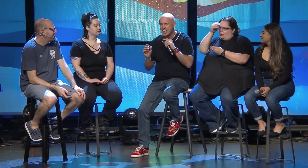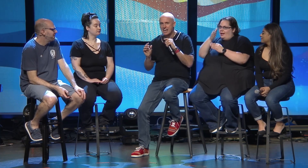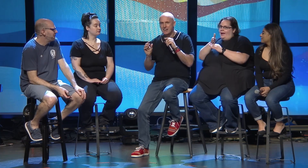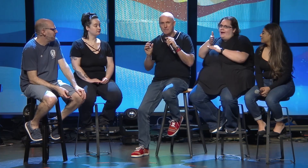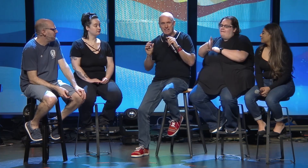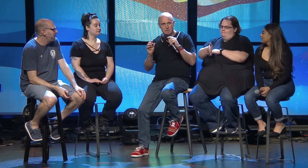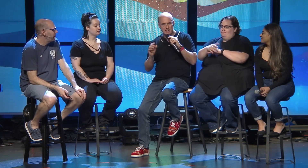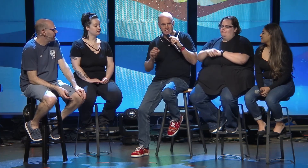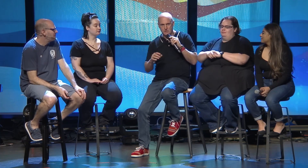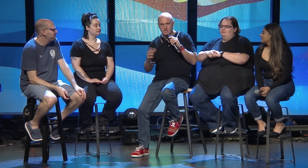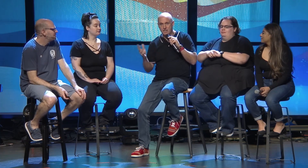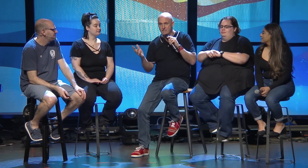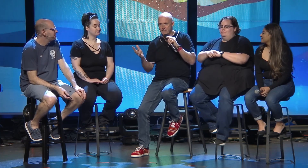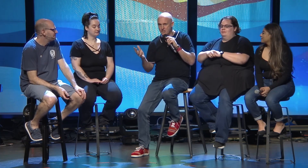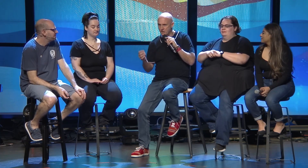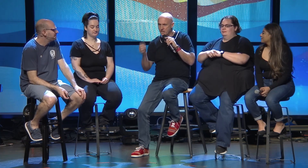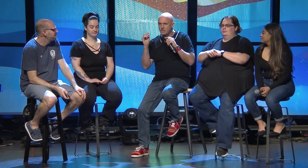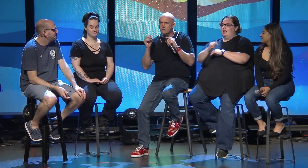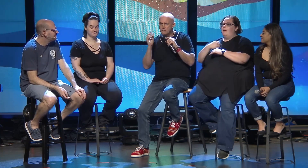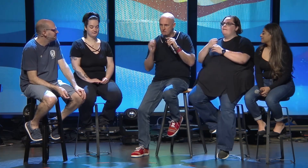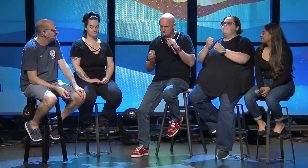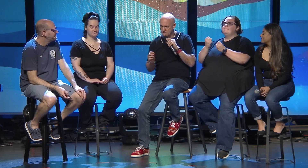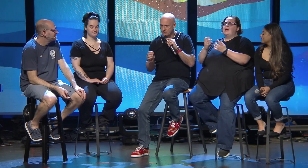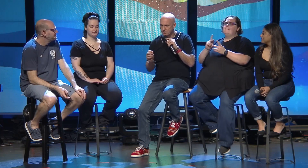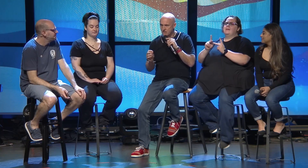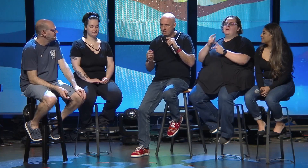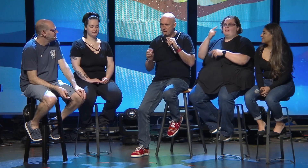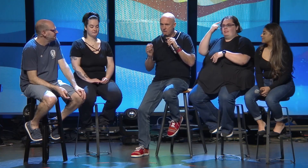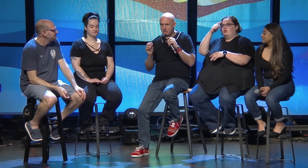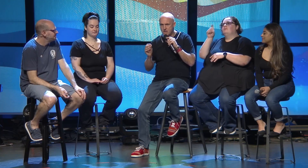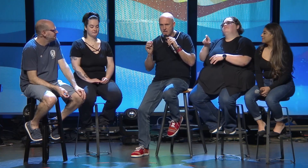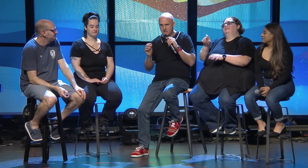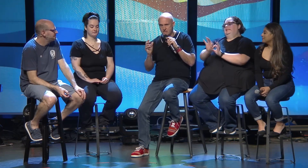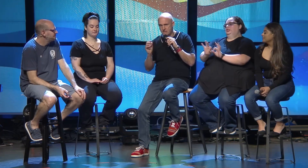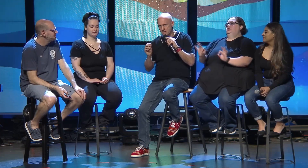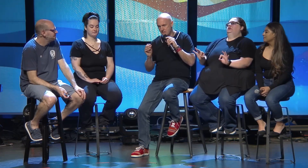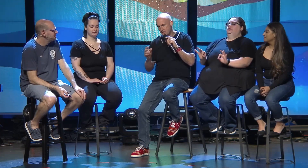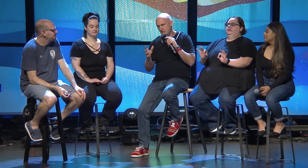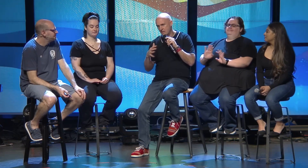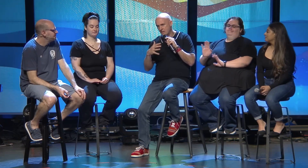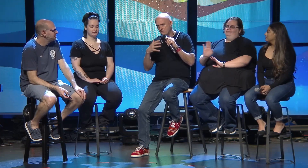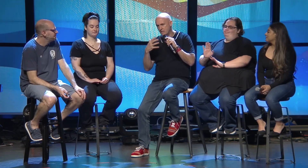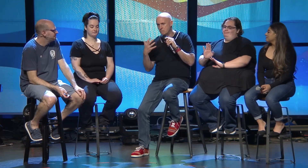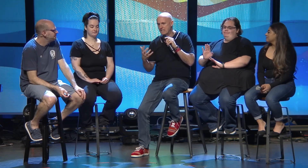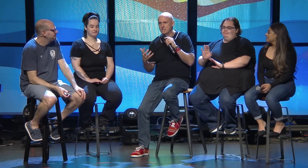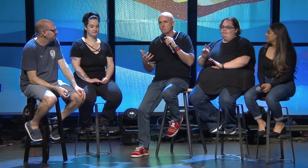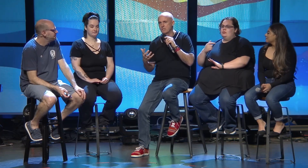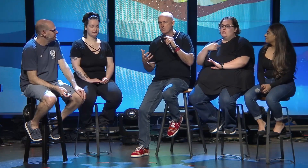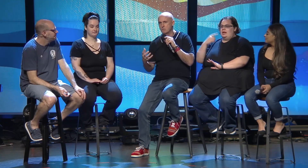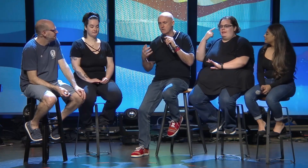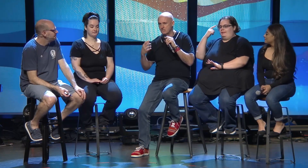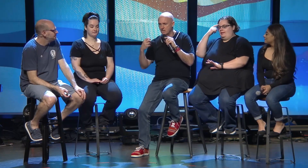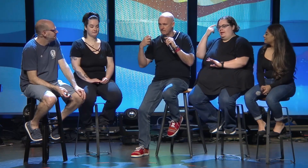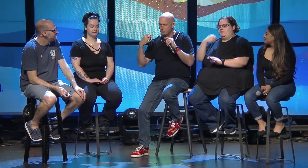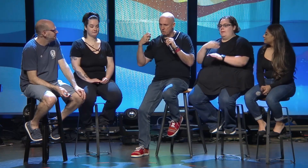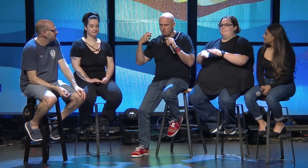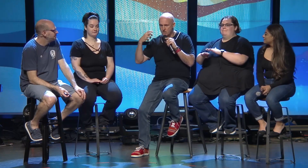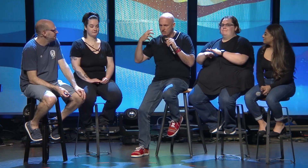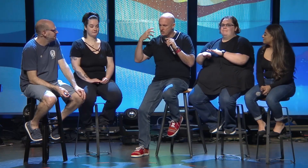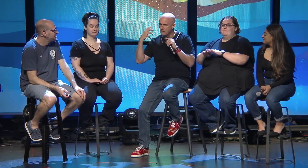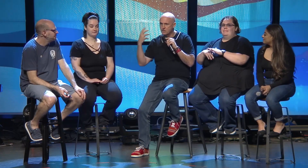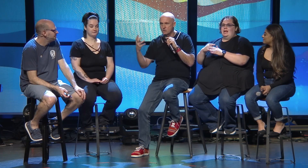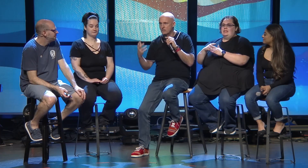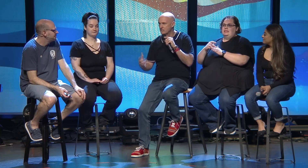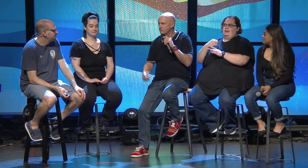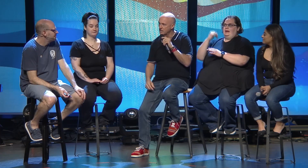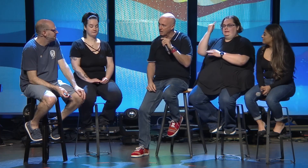right? And everybody thinks, well, you have to have a degree. You don't. All you have to do is think of these basic principles of, number one,